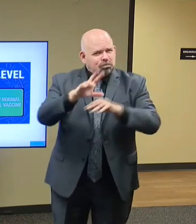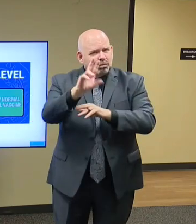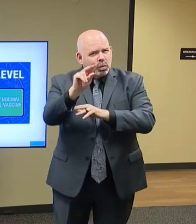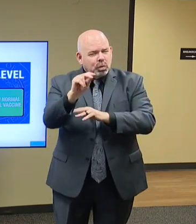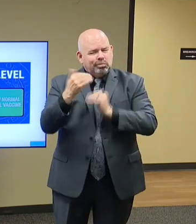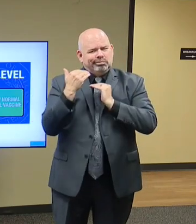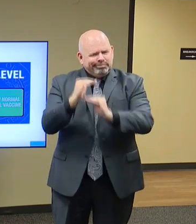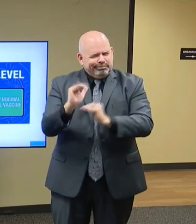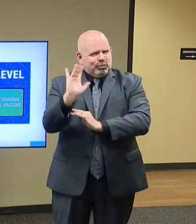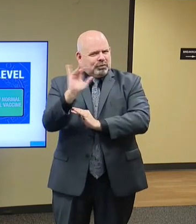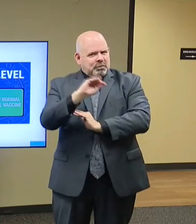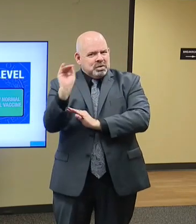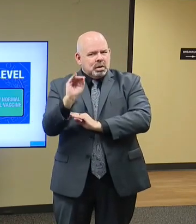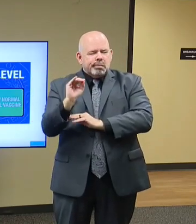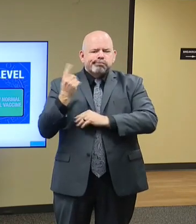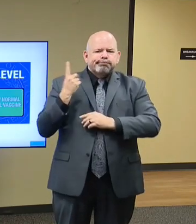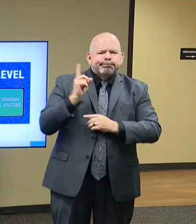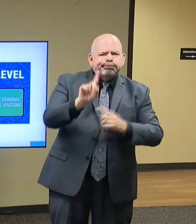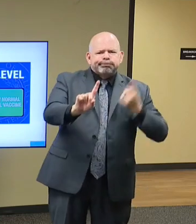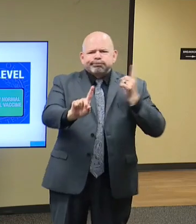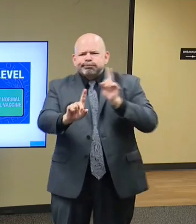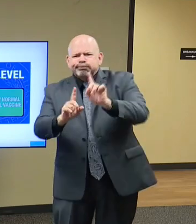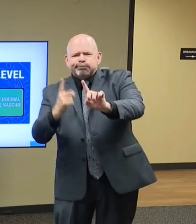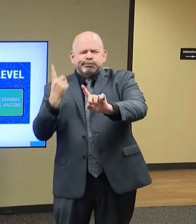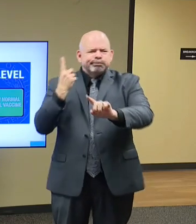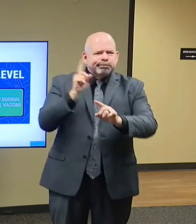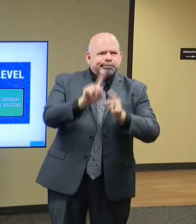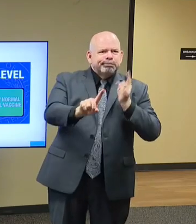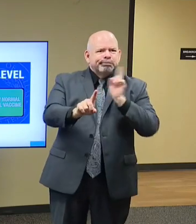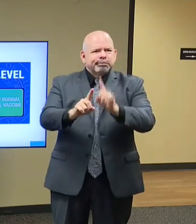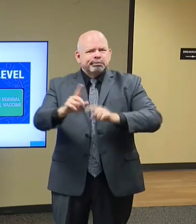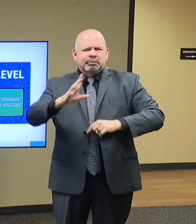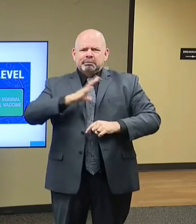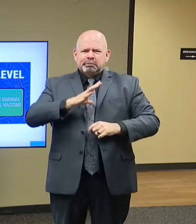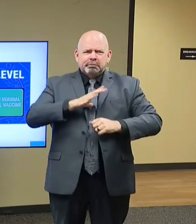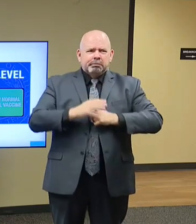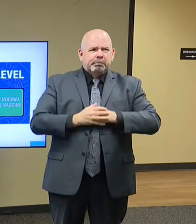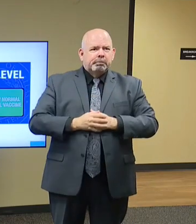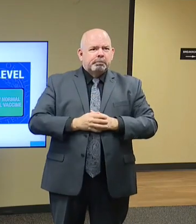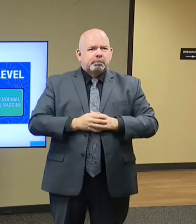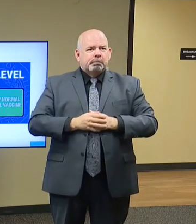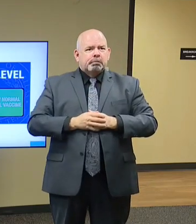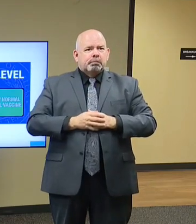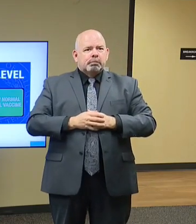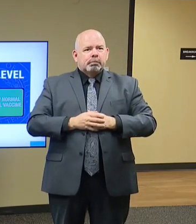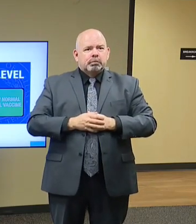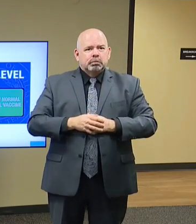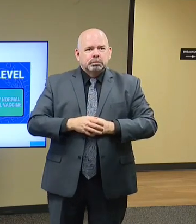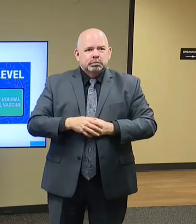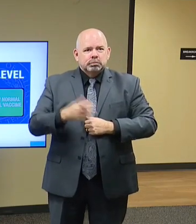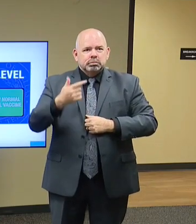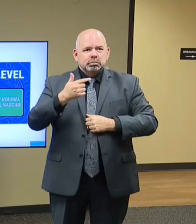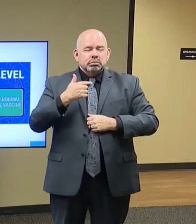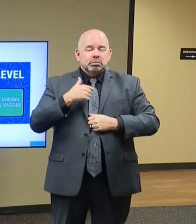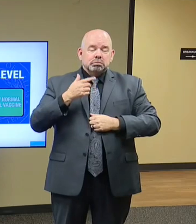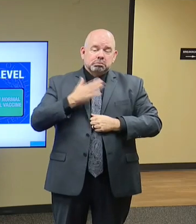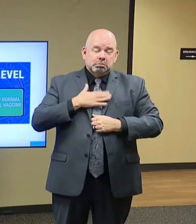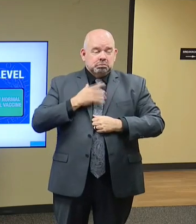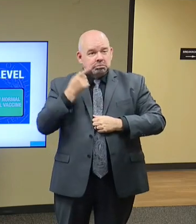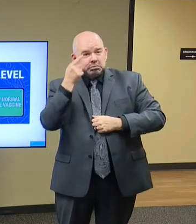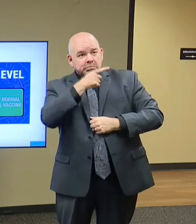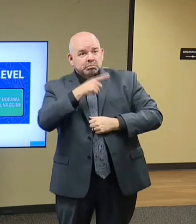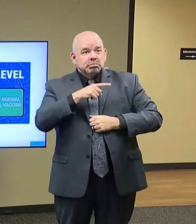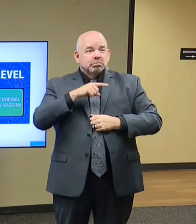is allowed. I've had some haircuts with my beard trimmer from my razor and a comb, but